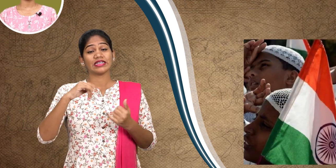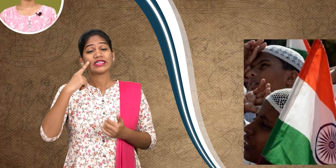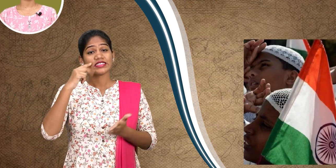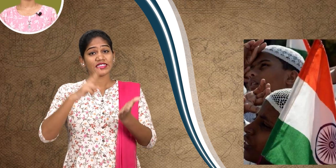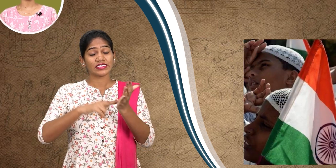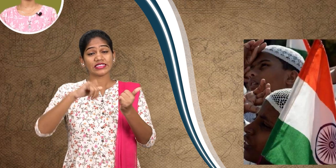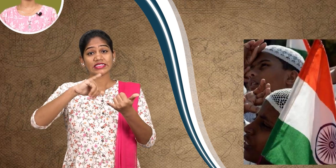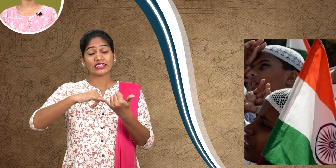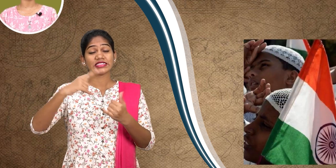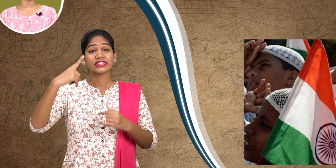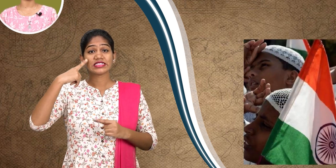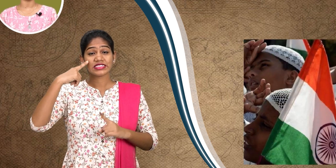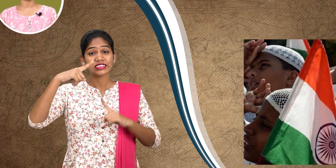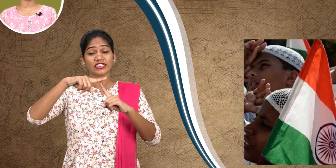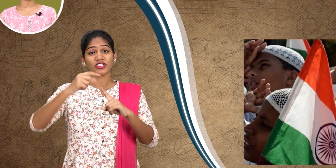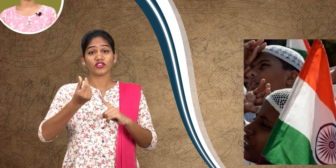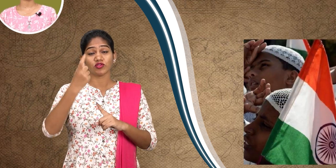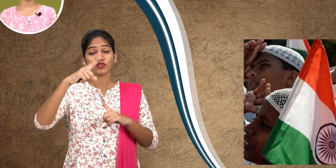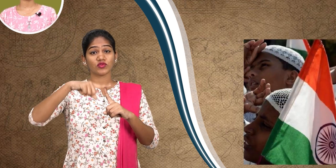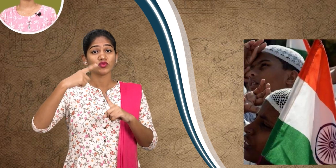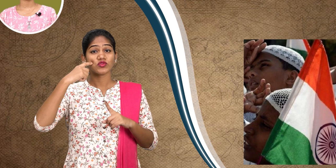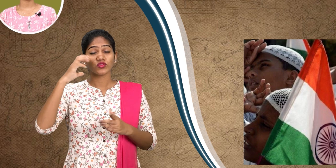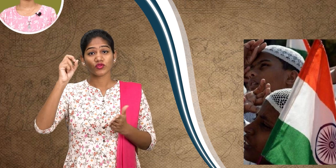for Indian Muslims.